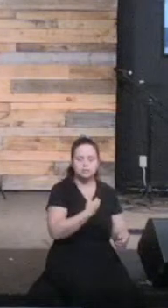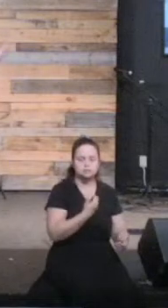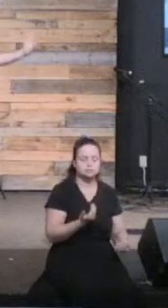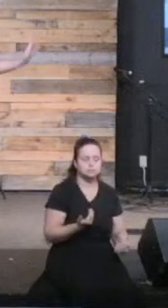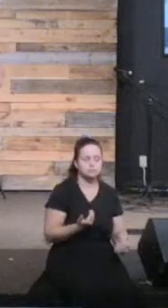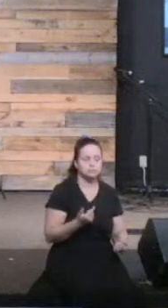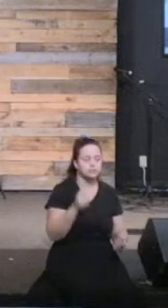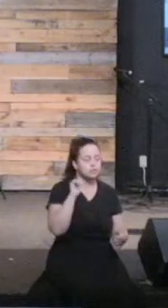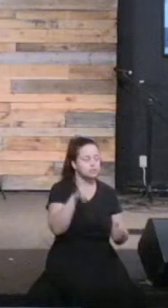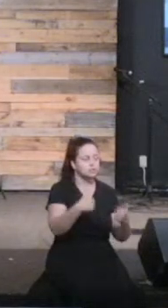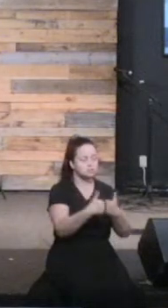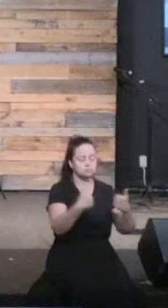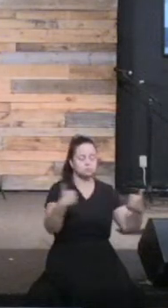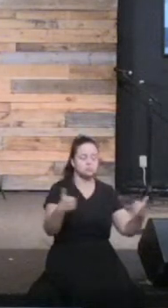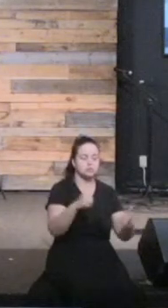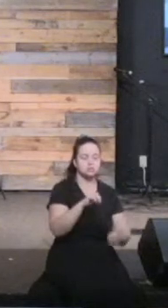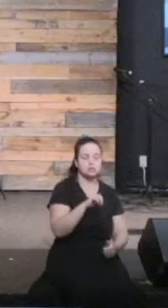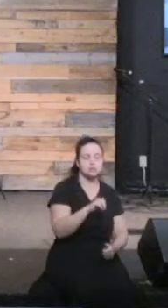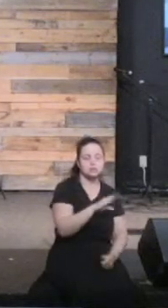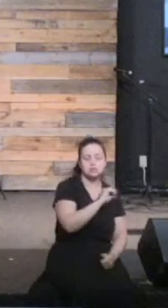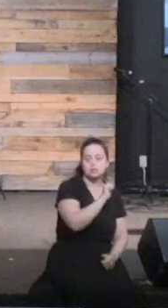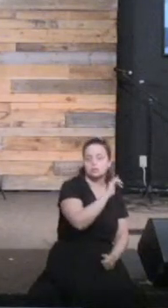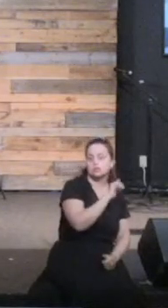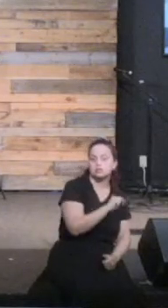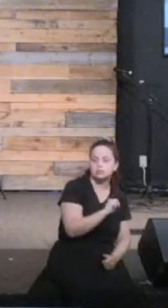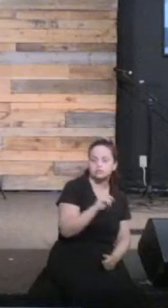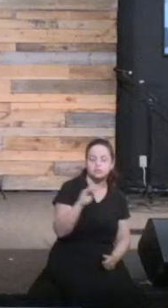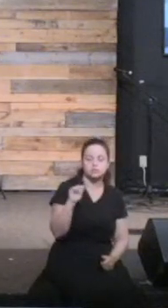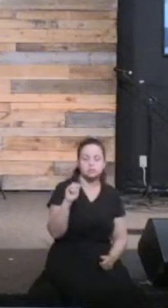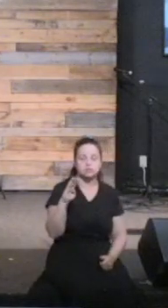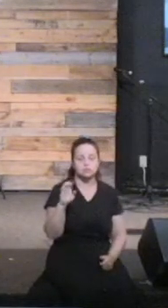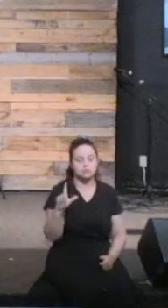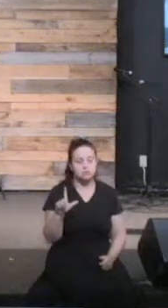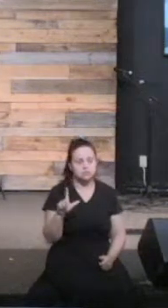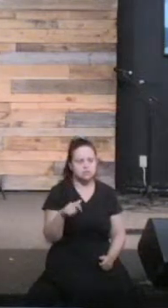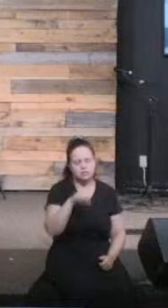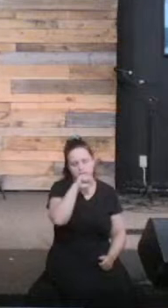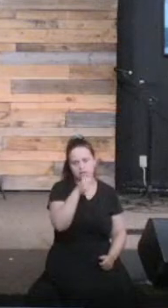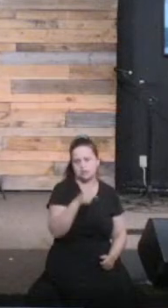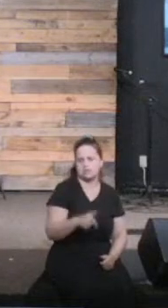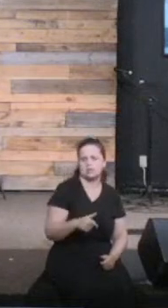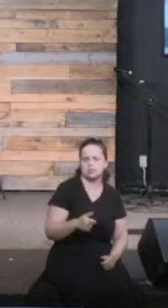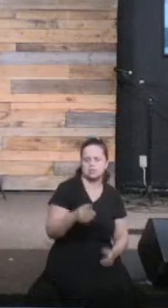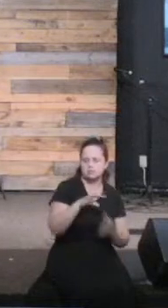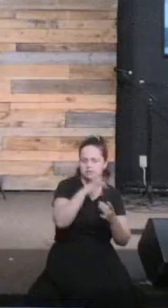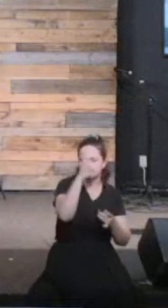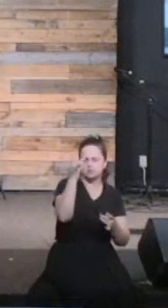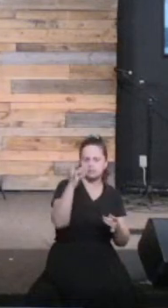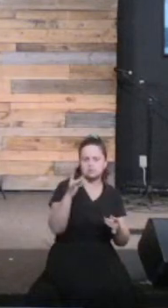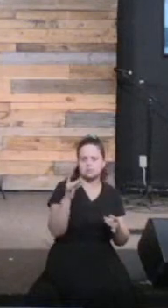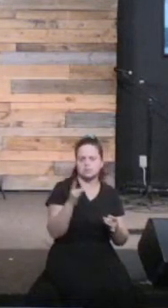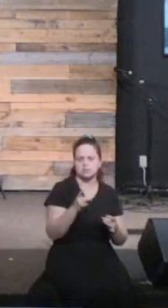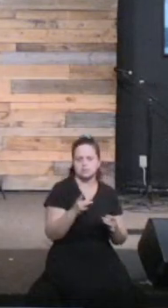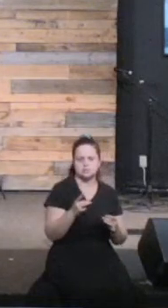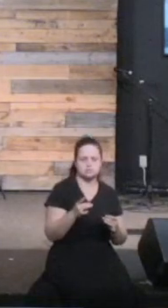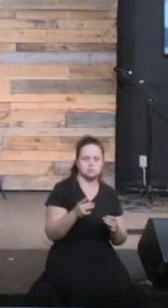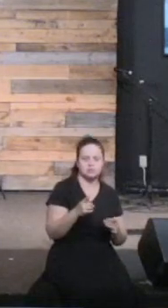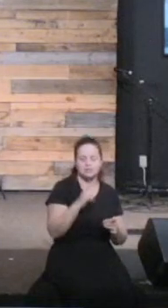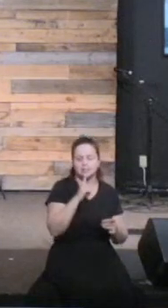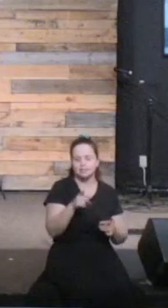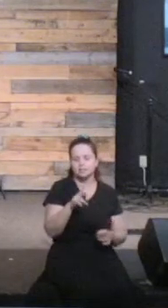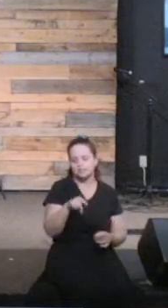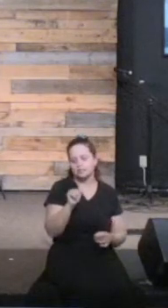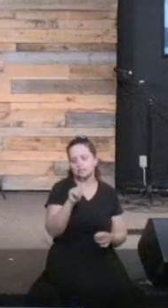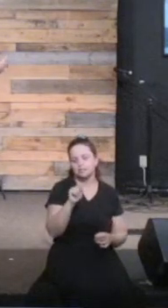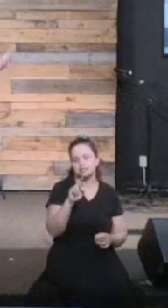what separated Abel from Cain and I love the fact that the spirit put on Patrick's heart the bring cane up makes my job a lot